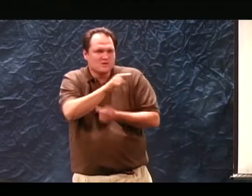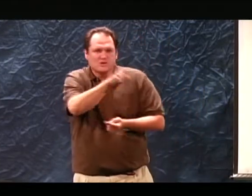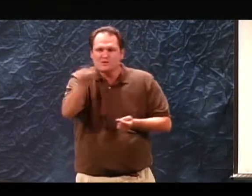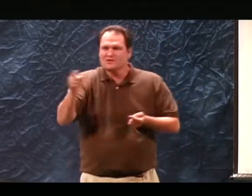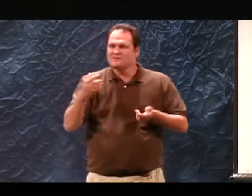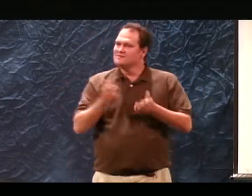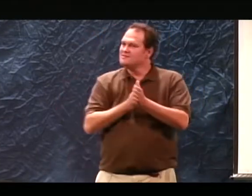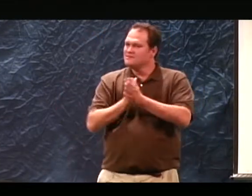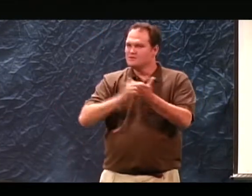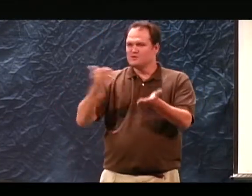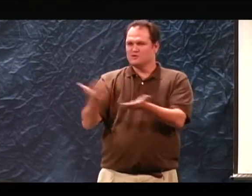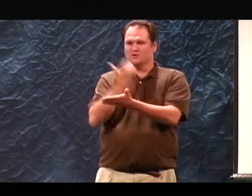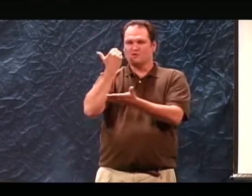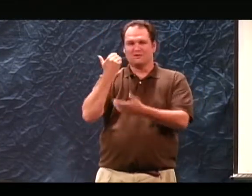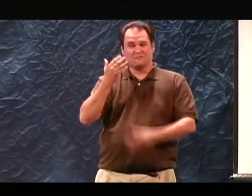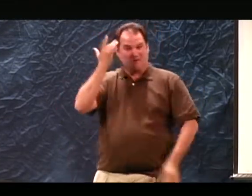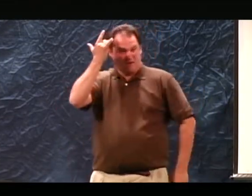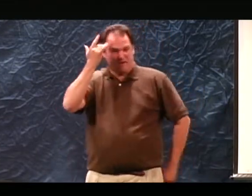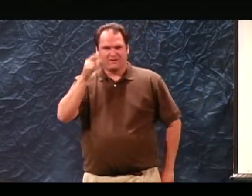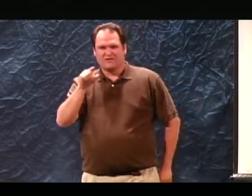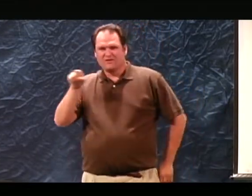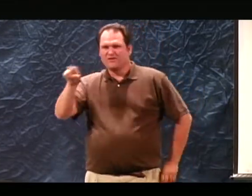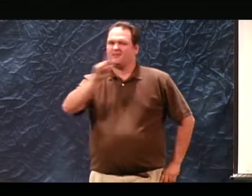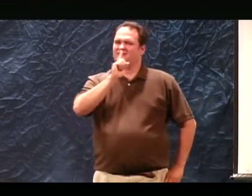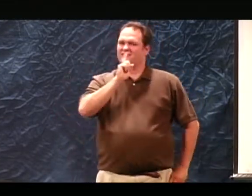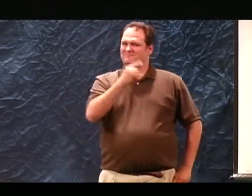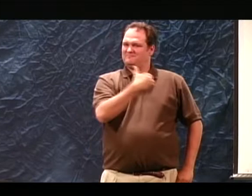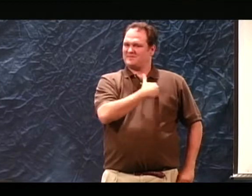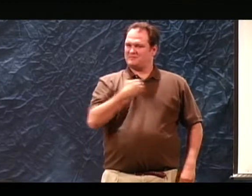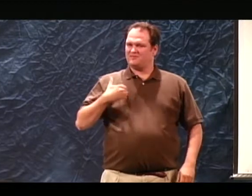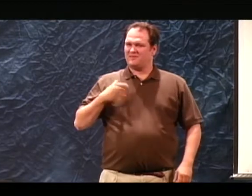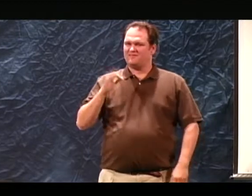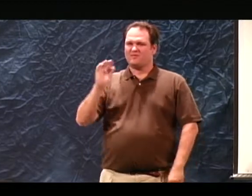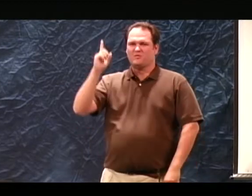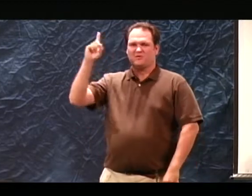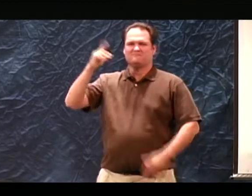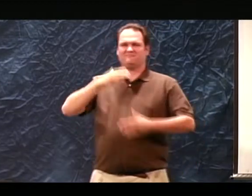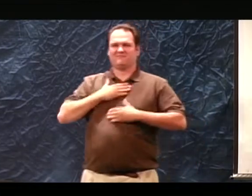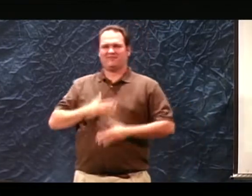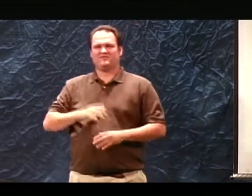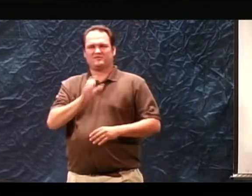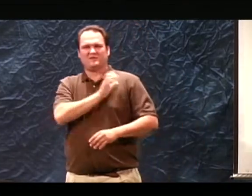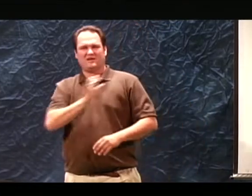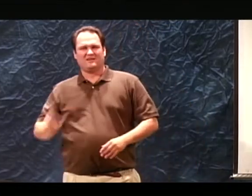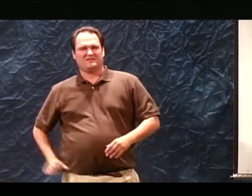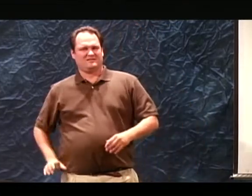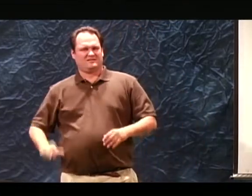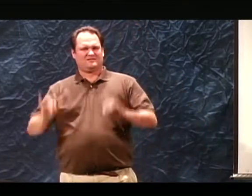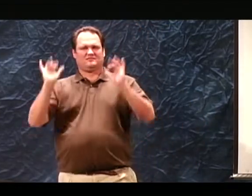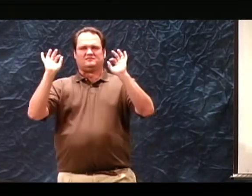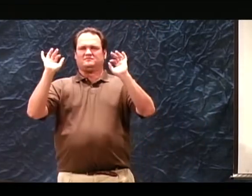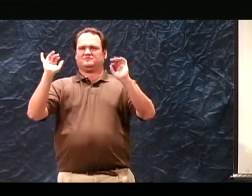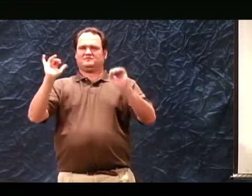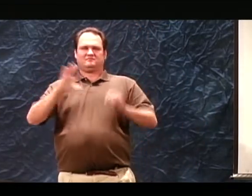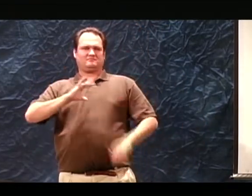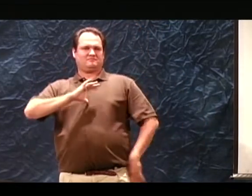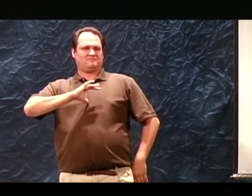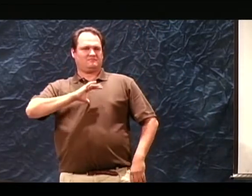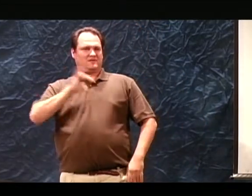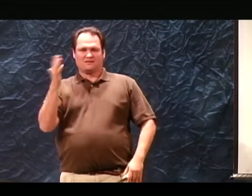and i'm excited to meet you because you are members of the one body of